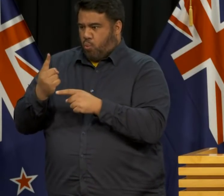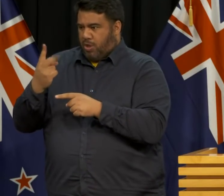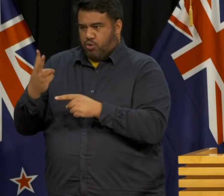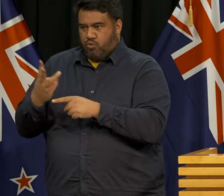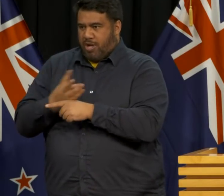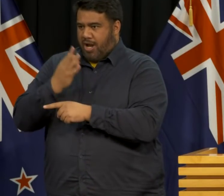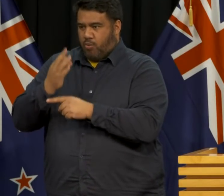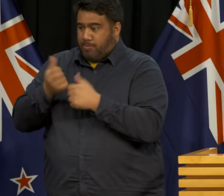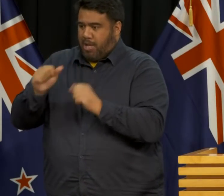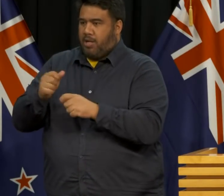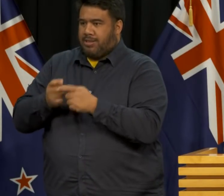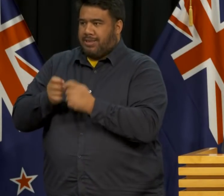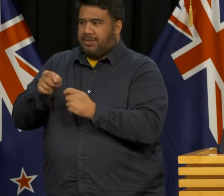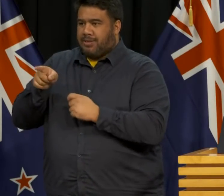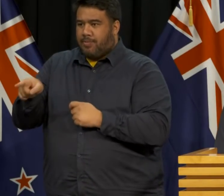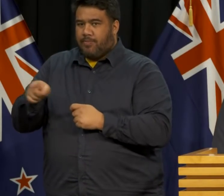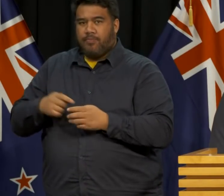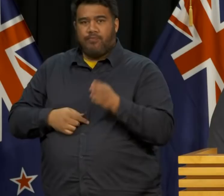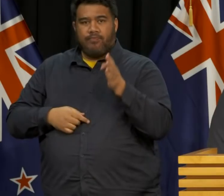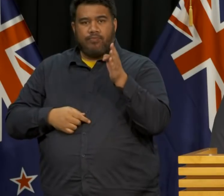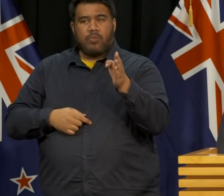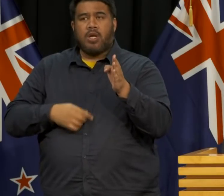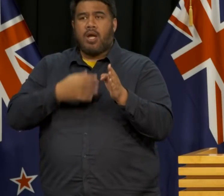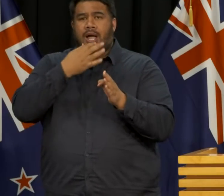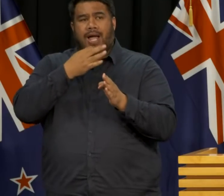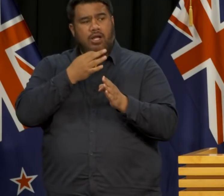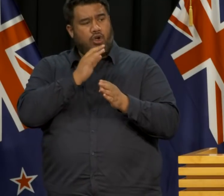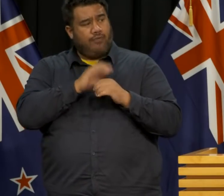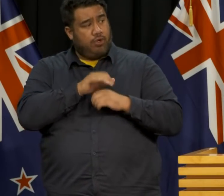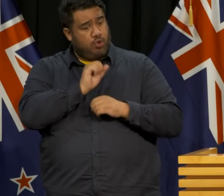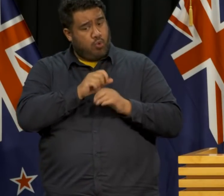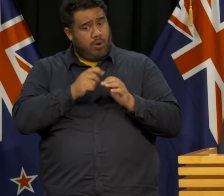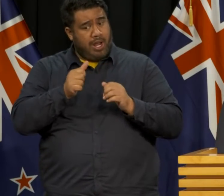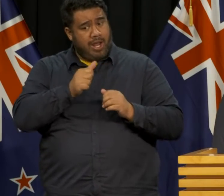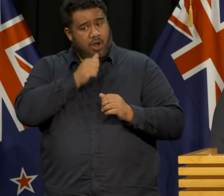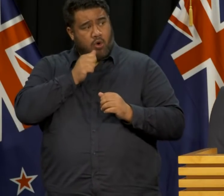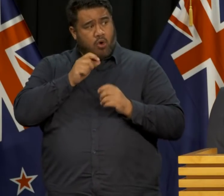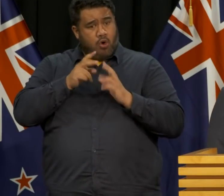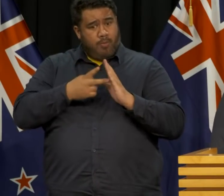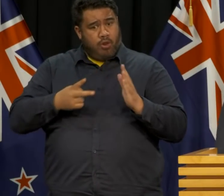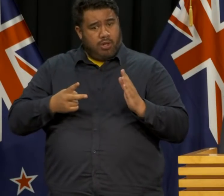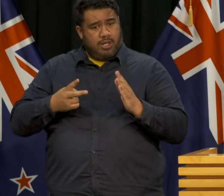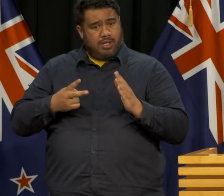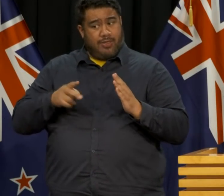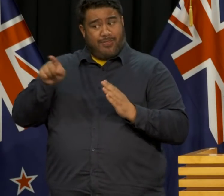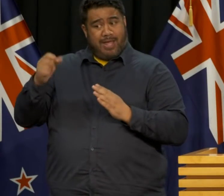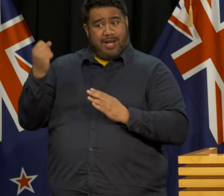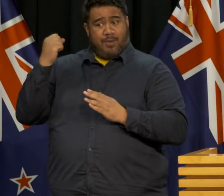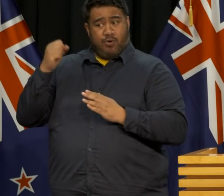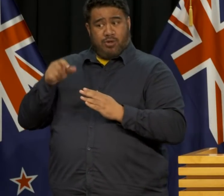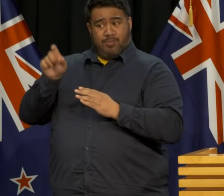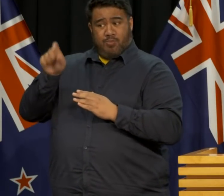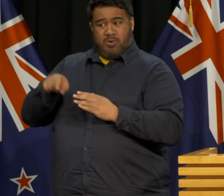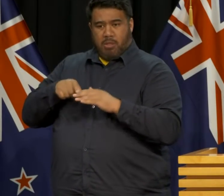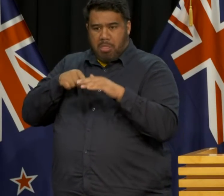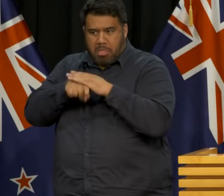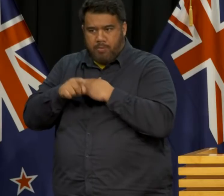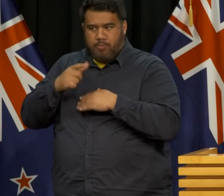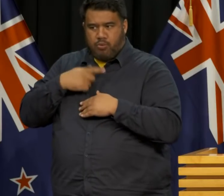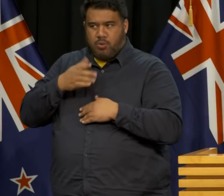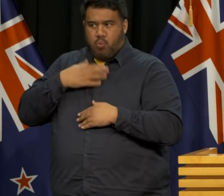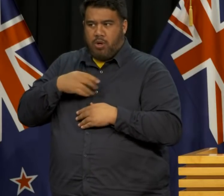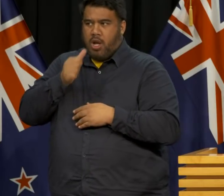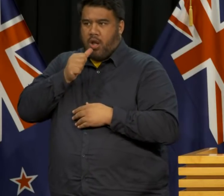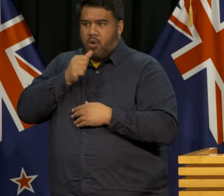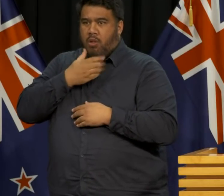going to have another look at your alcohol policies if this man did indeed escape because he couldn't get the alcohol that he needed?